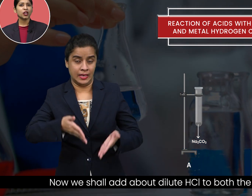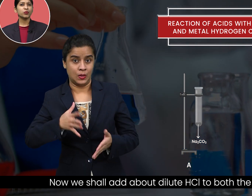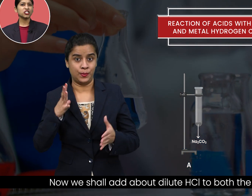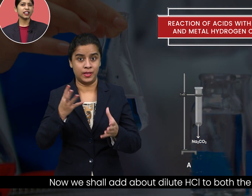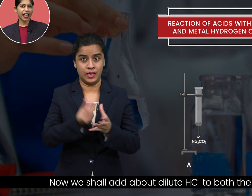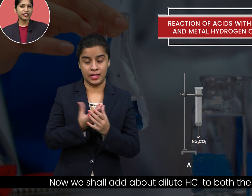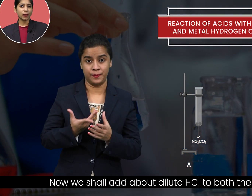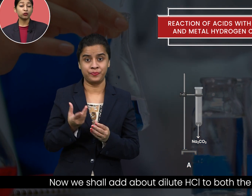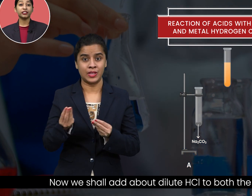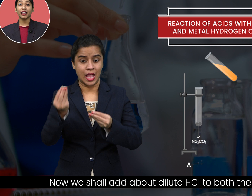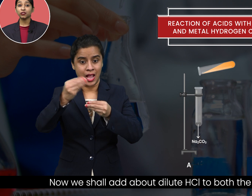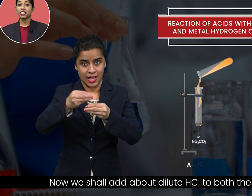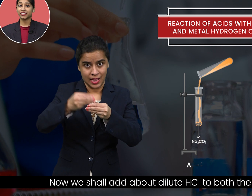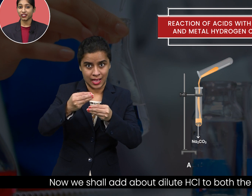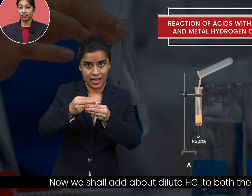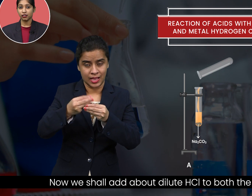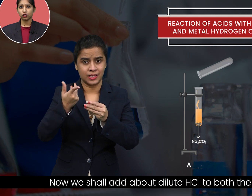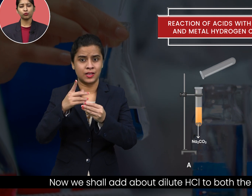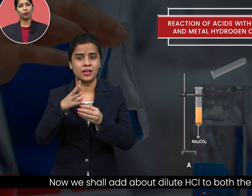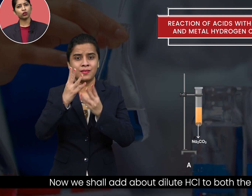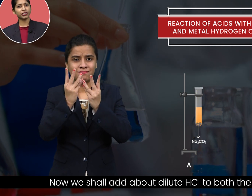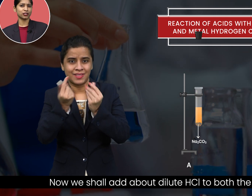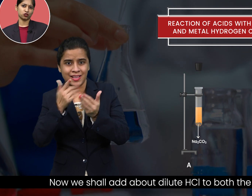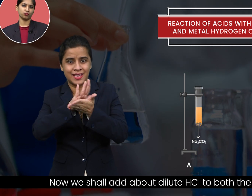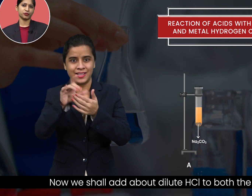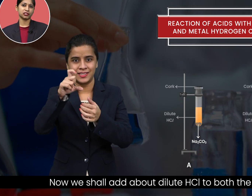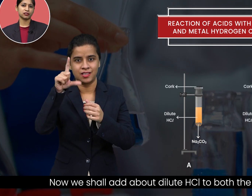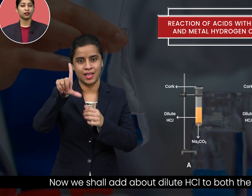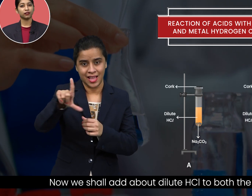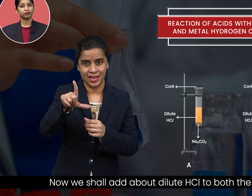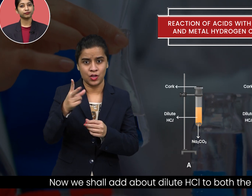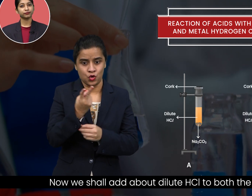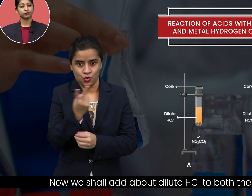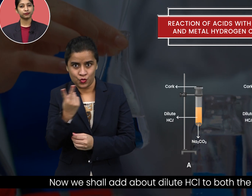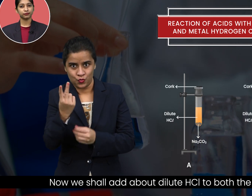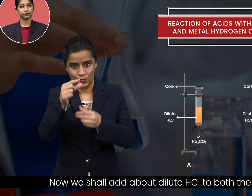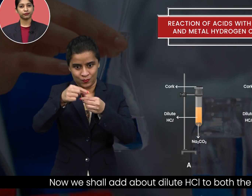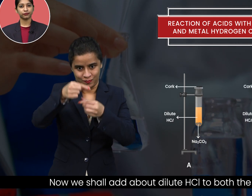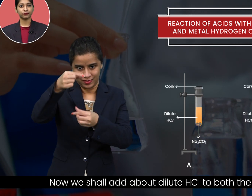Now, we shall add about dilute HCl to both the test tubes.